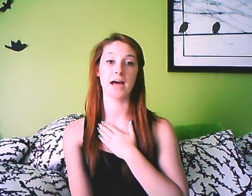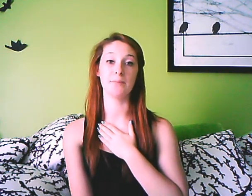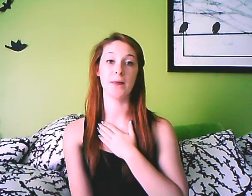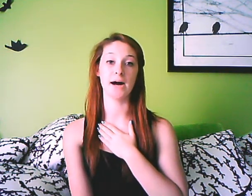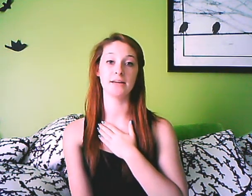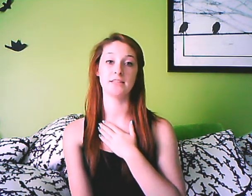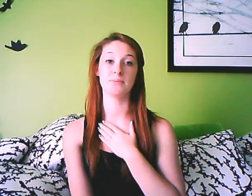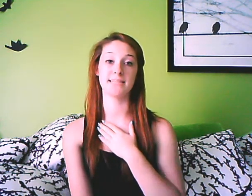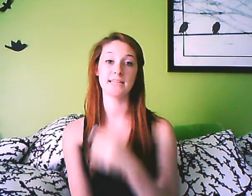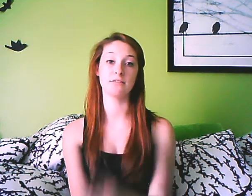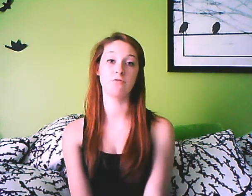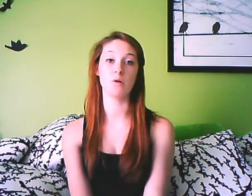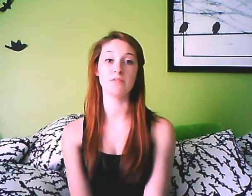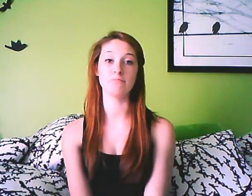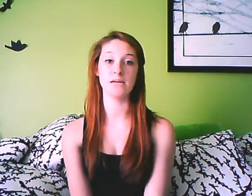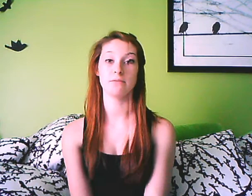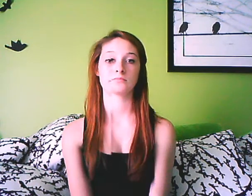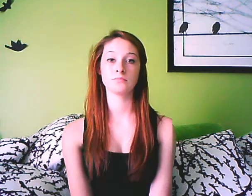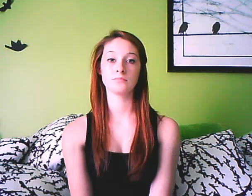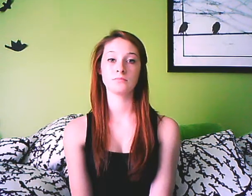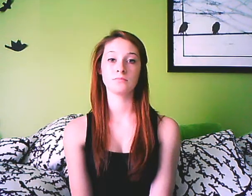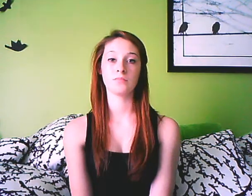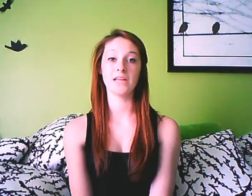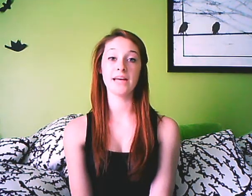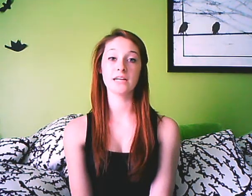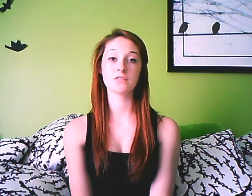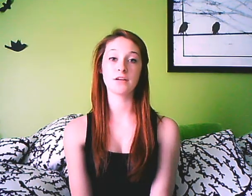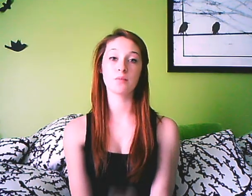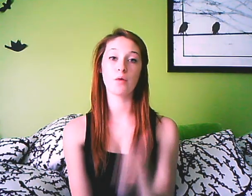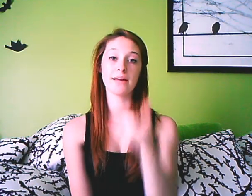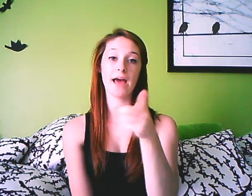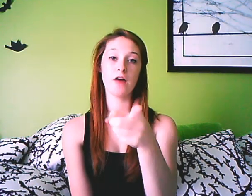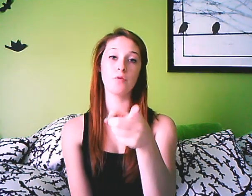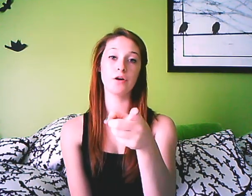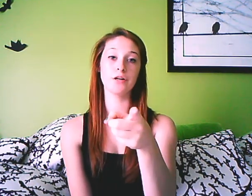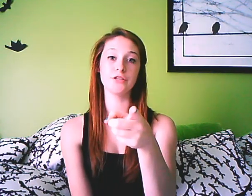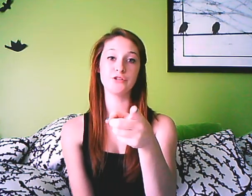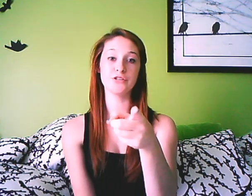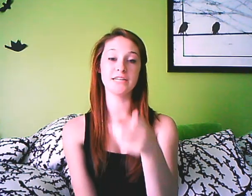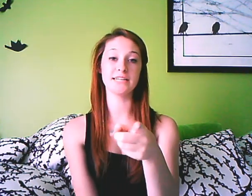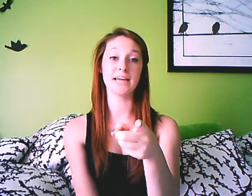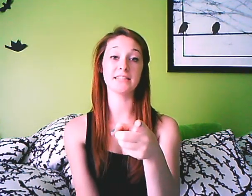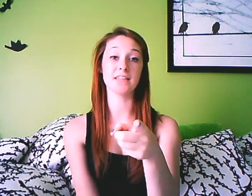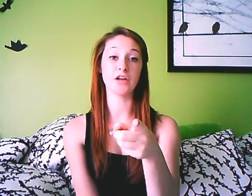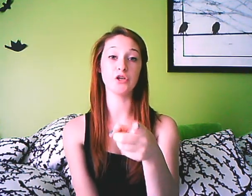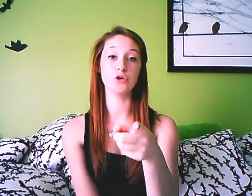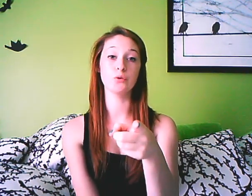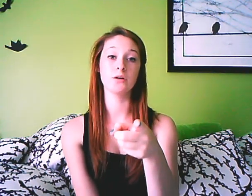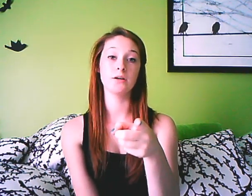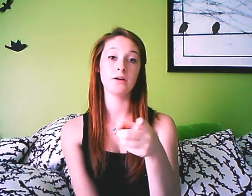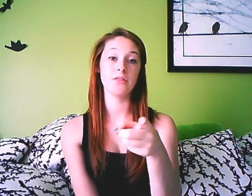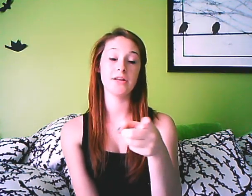sign my, the possessive form of me. The index finger pointing outward is used to indicate the sign you. The index